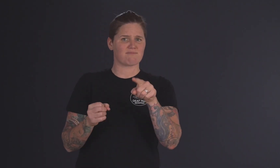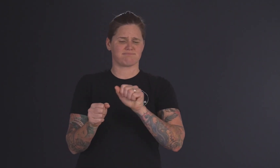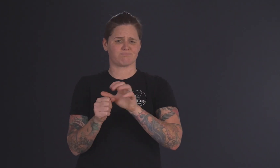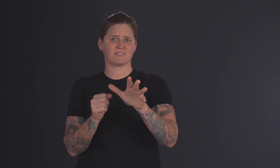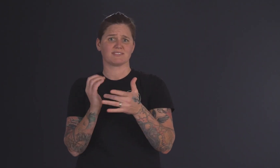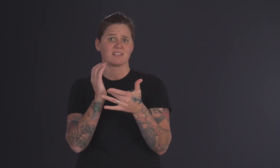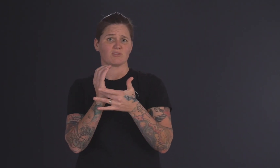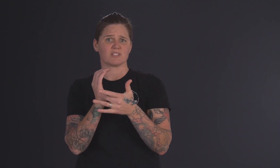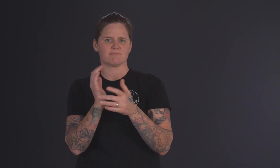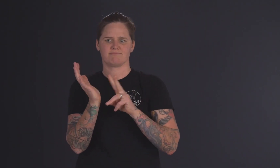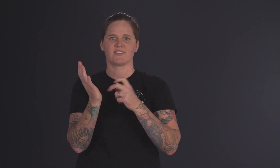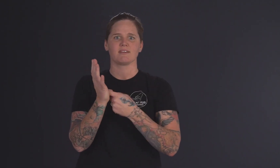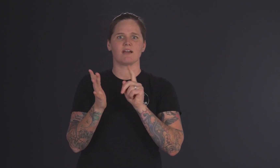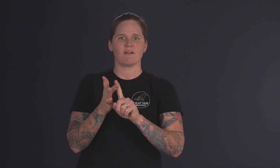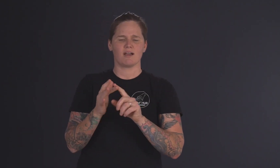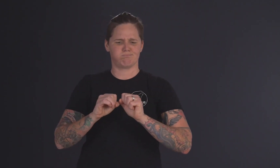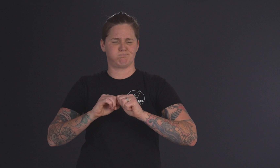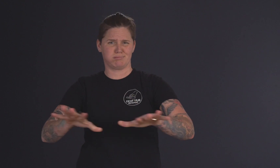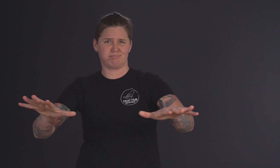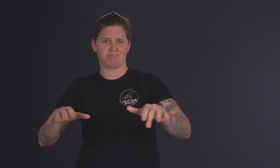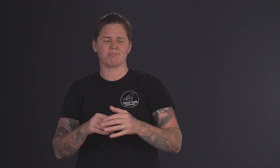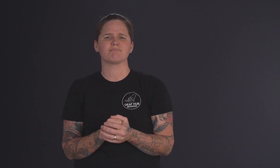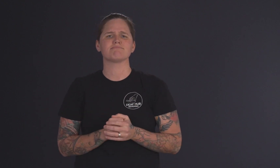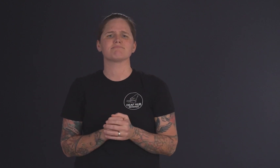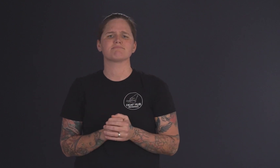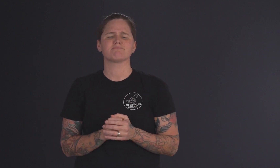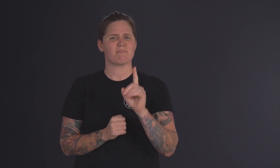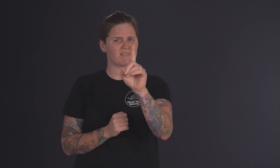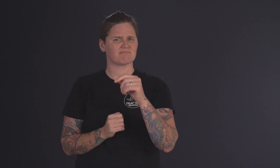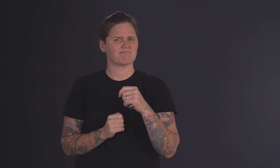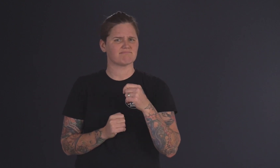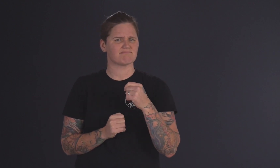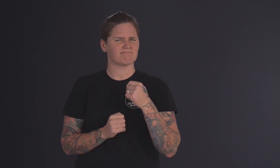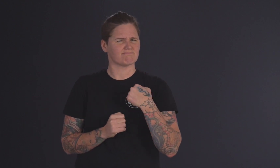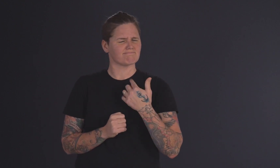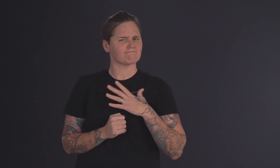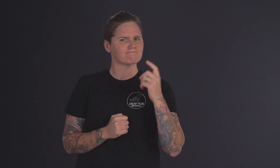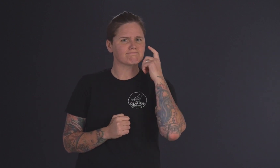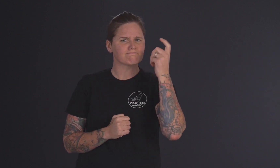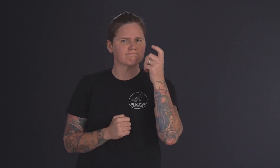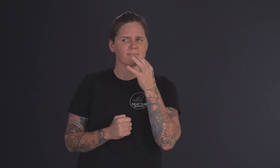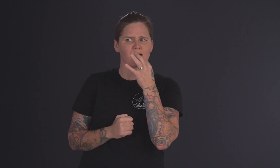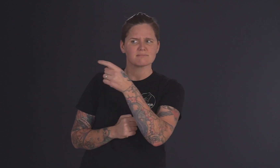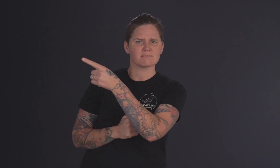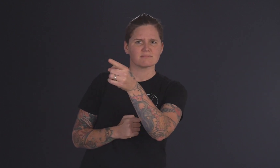Today, technology has come so far, and we've seen the growth of video relay interpreting services. Yet we were curious to understand